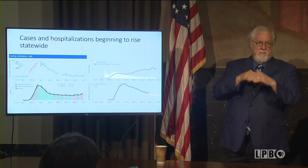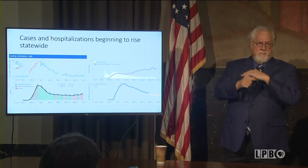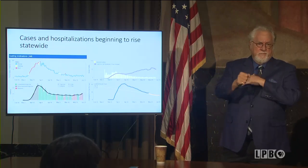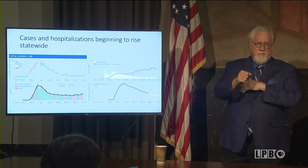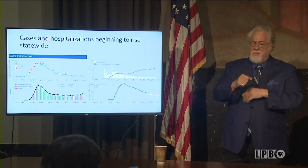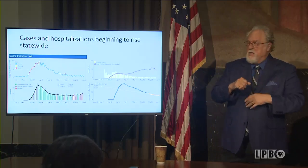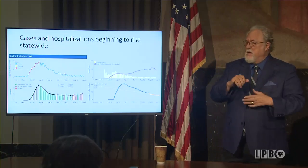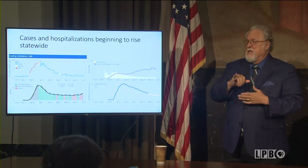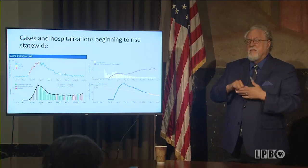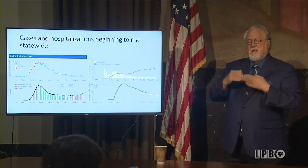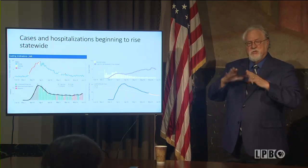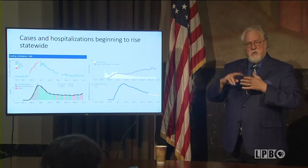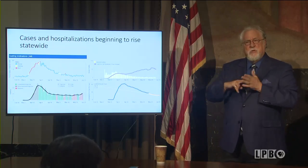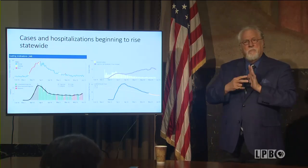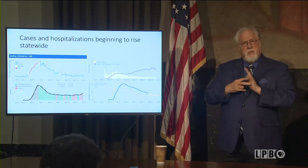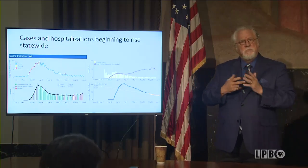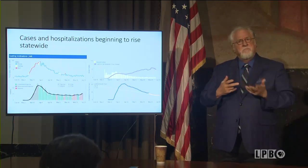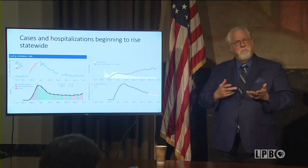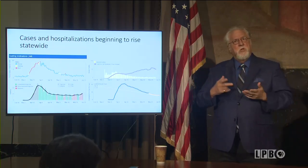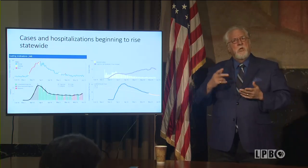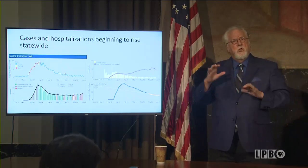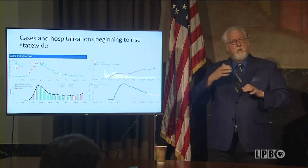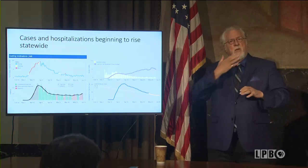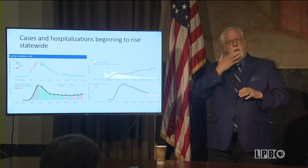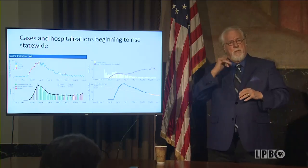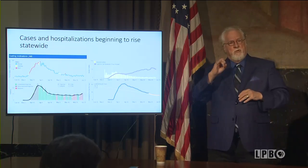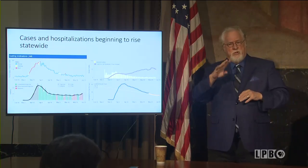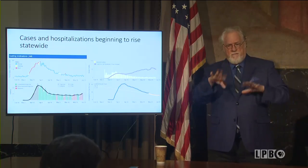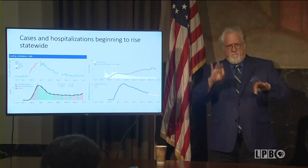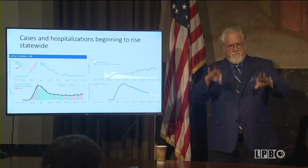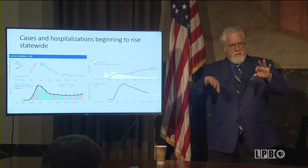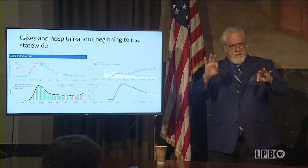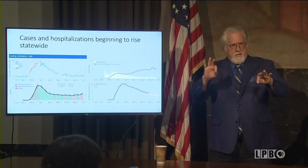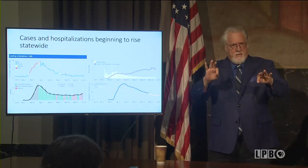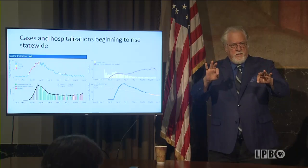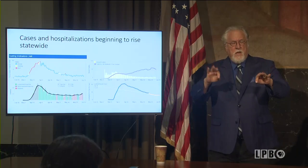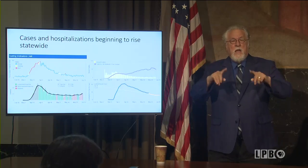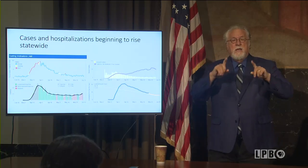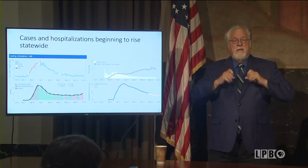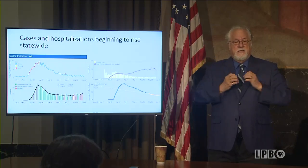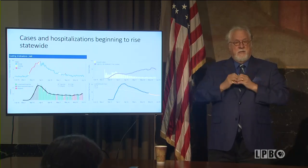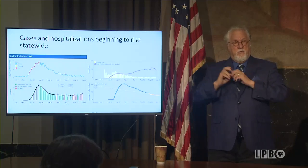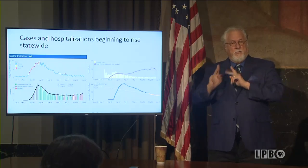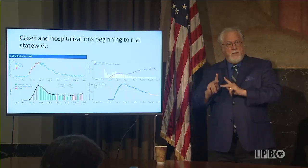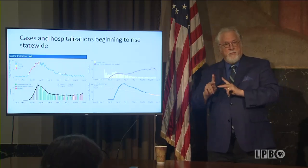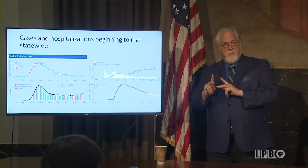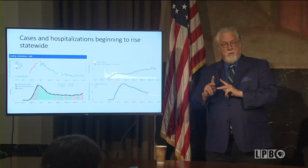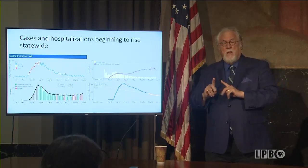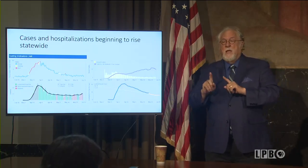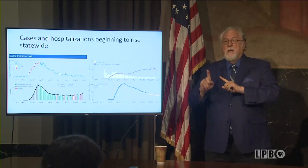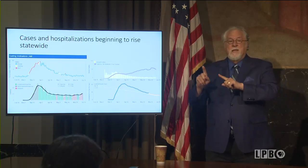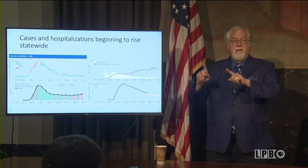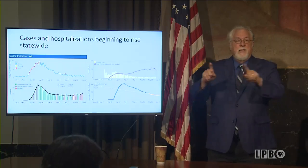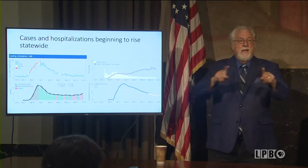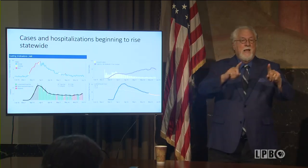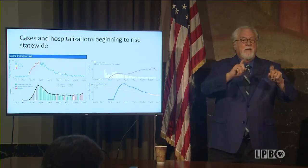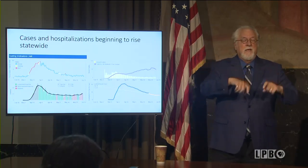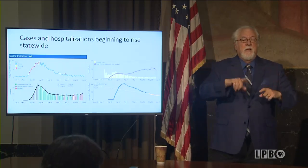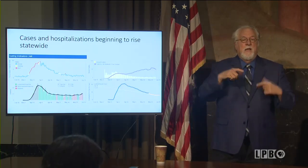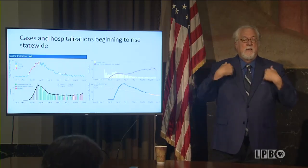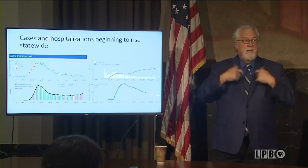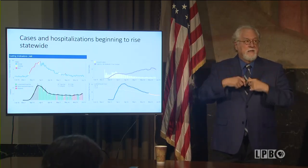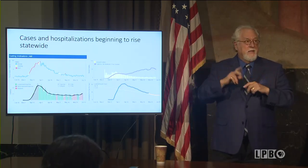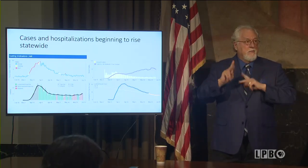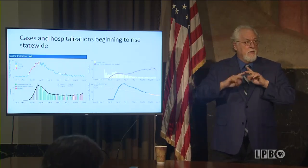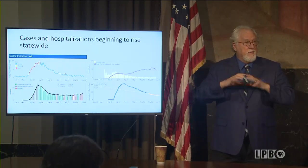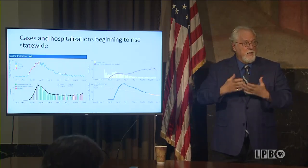that generally means we're doing a better job of finding the COVID in our community. We are testing more people. We're getting out there, testing the Latinx population,